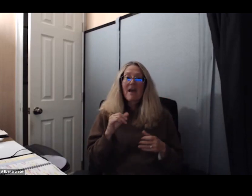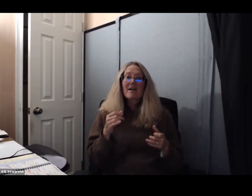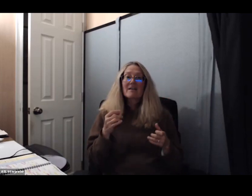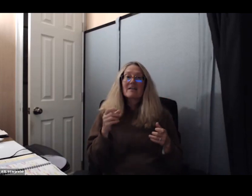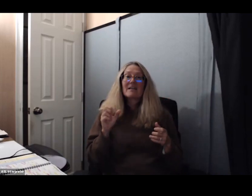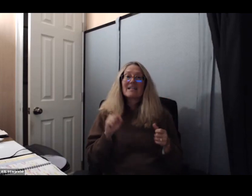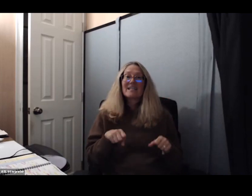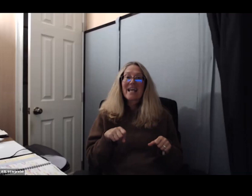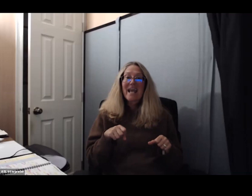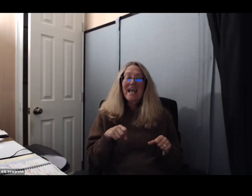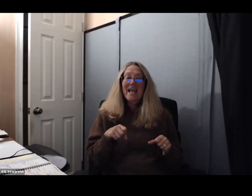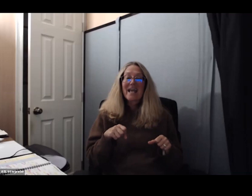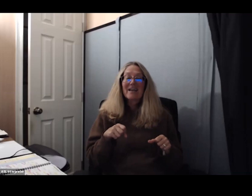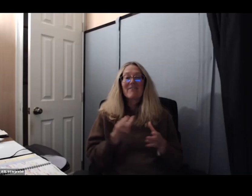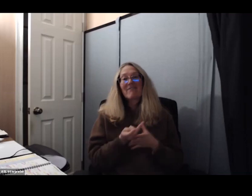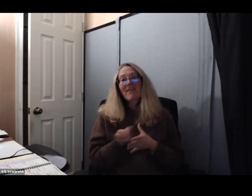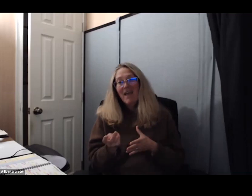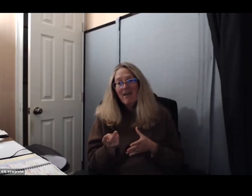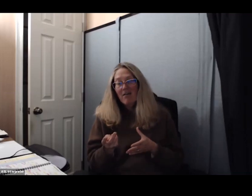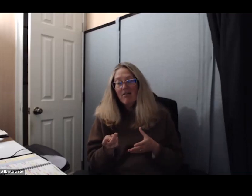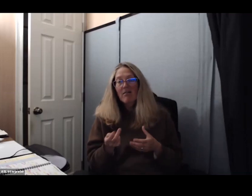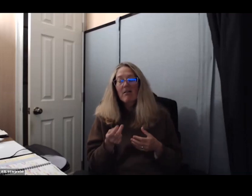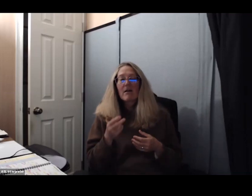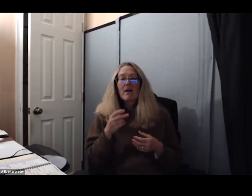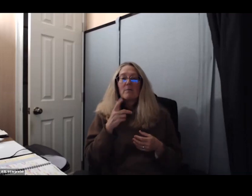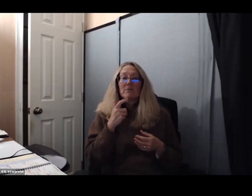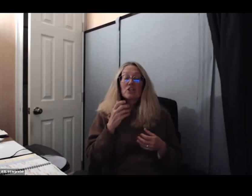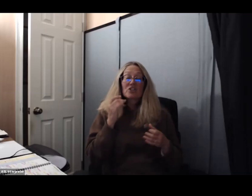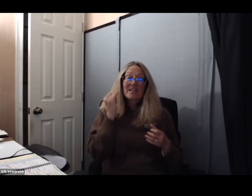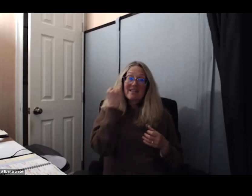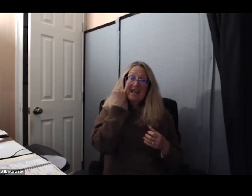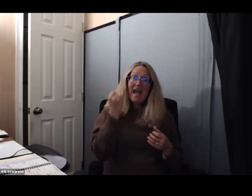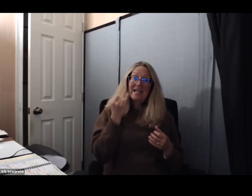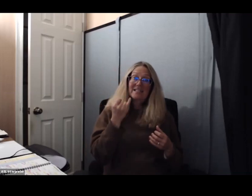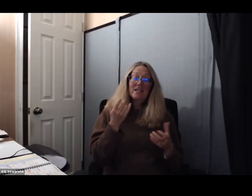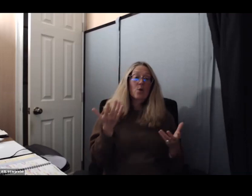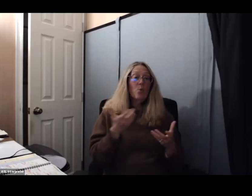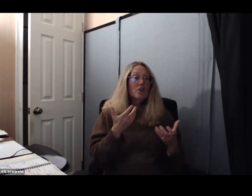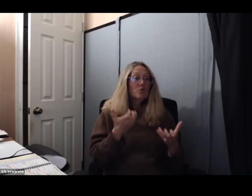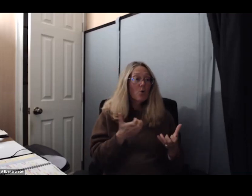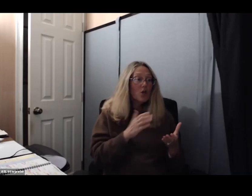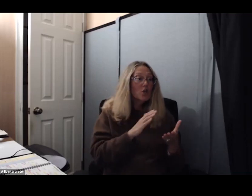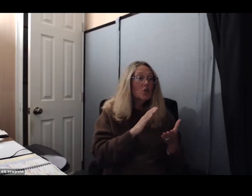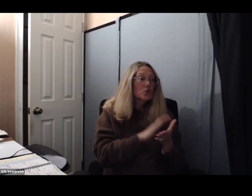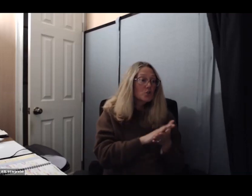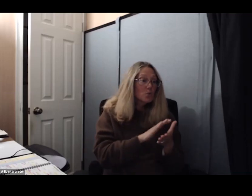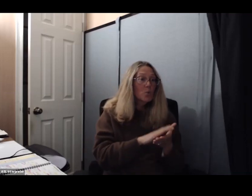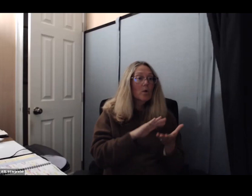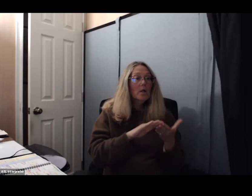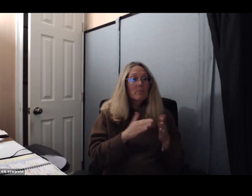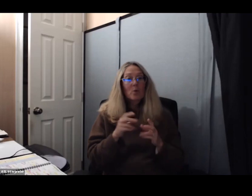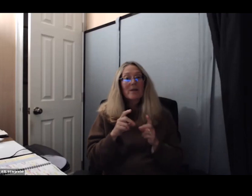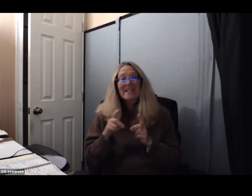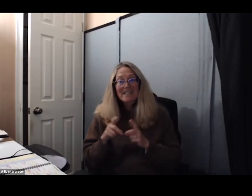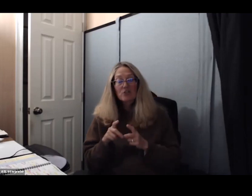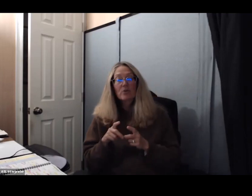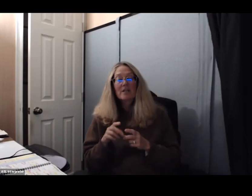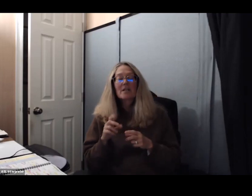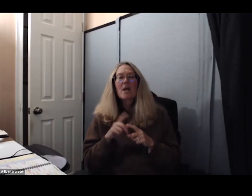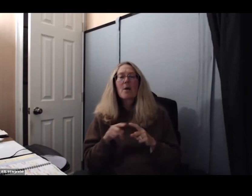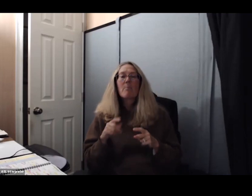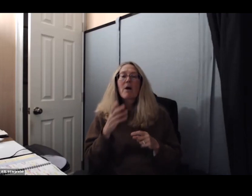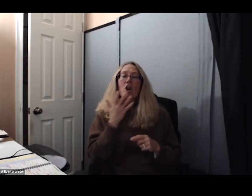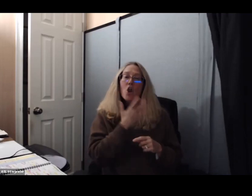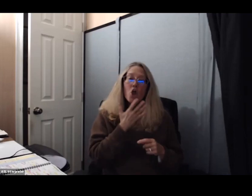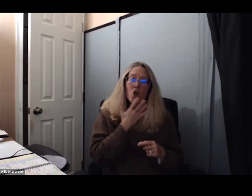time, right? You have this idea of what you want your school community, your district community to look like, but your actions,